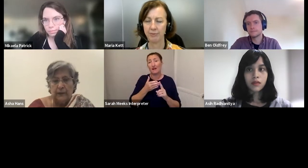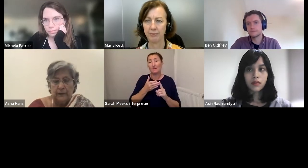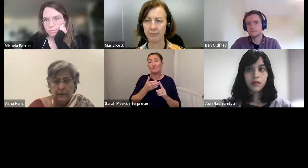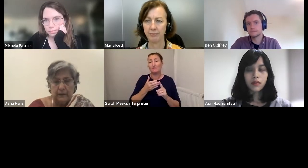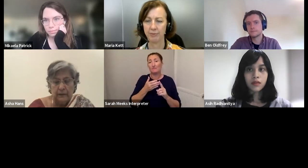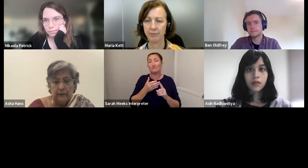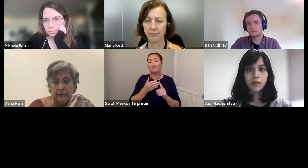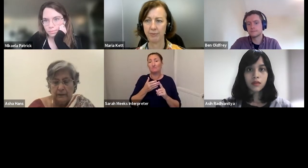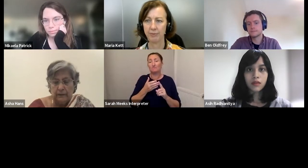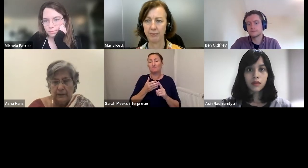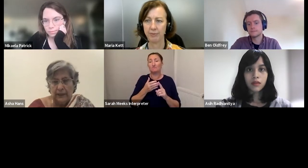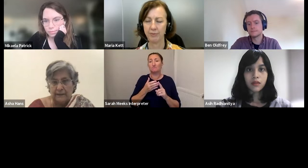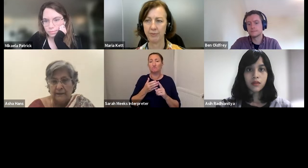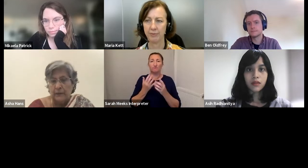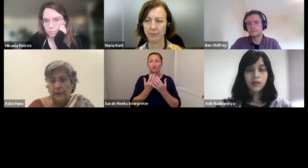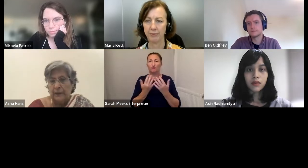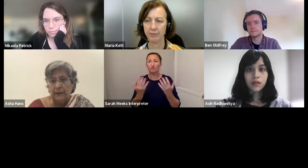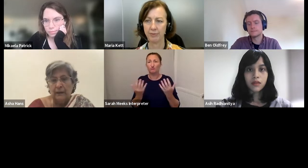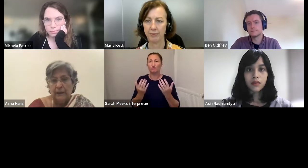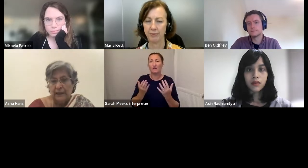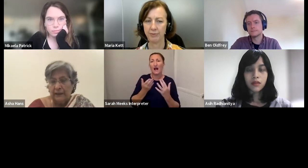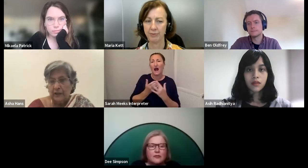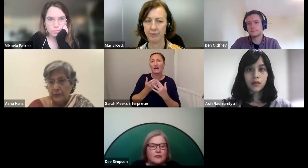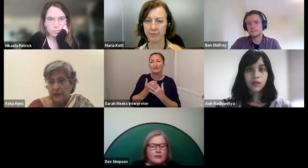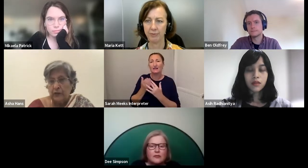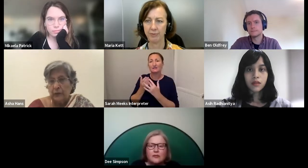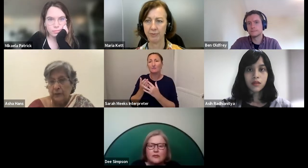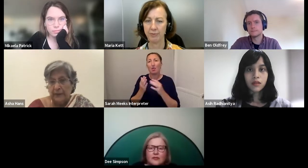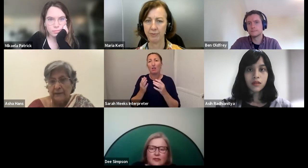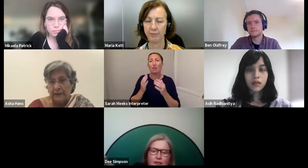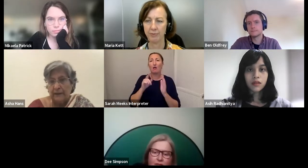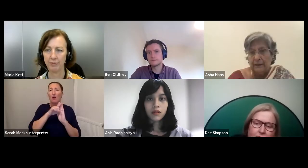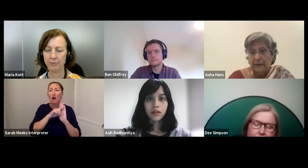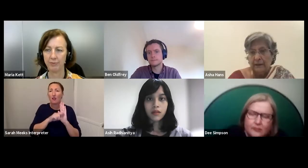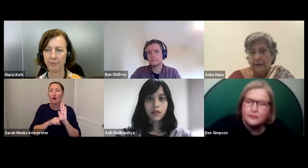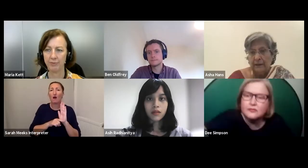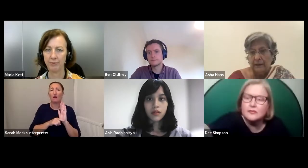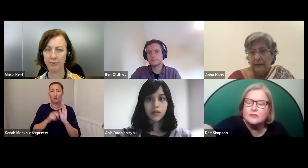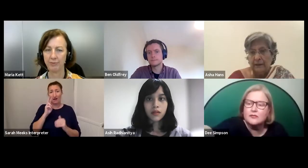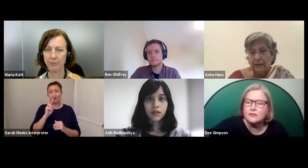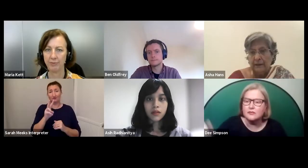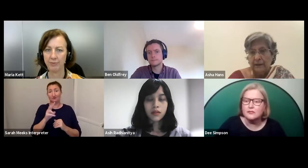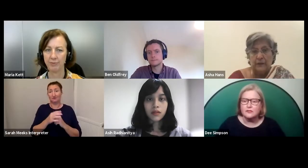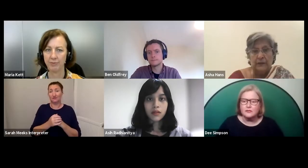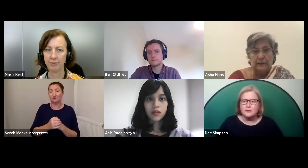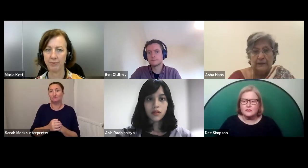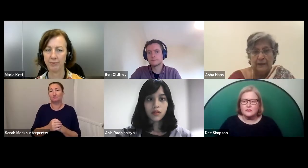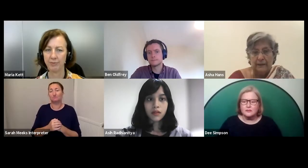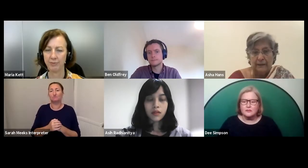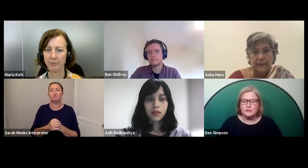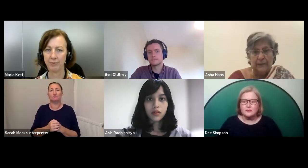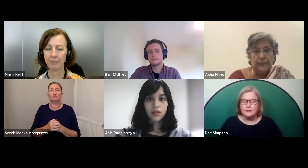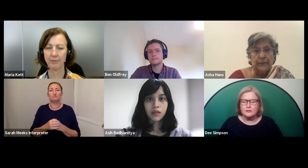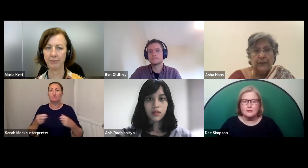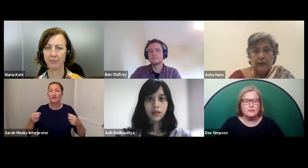of uh, accessible guidelines which you will be seeing. You will see the captions,